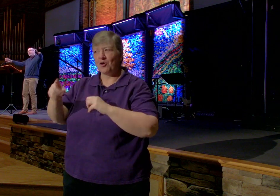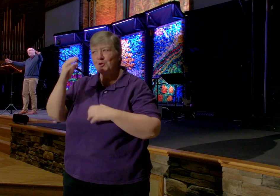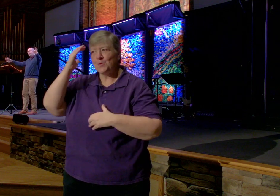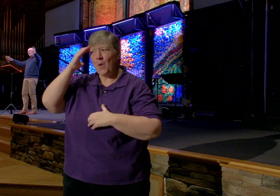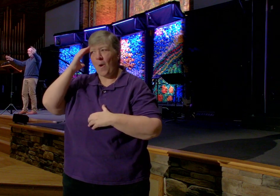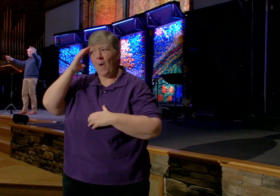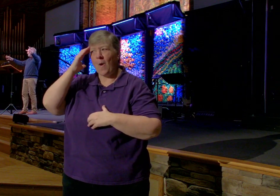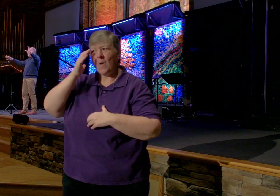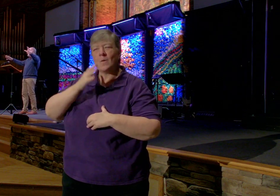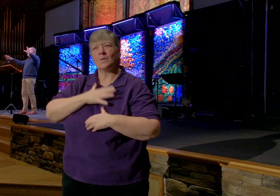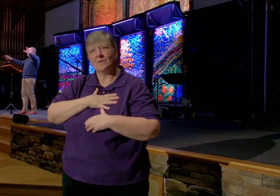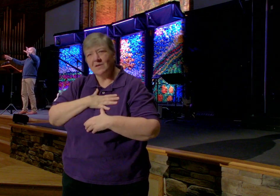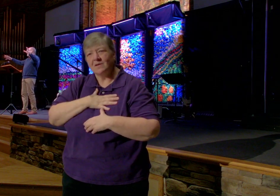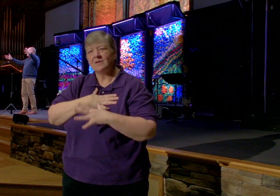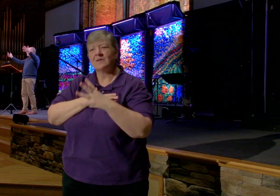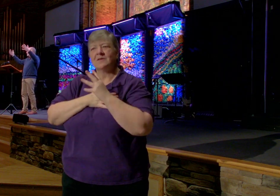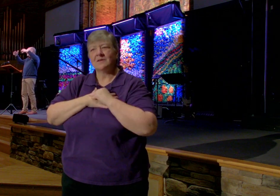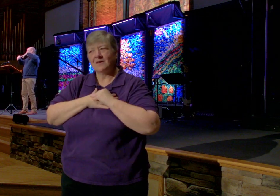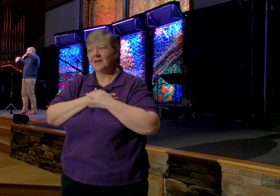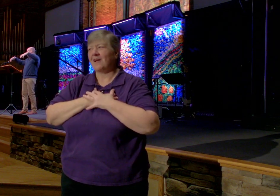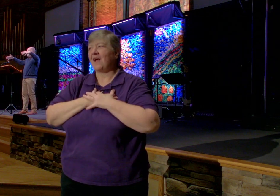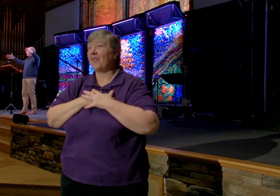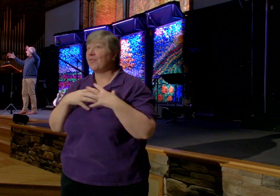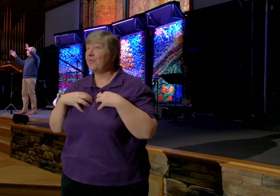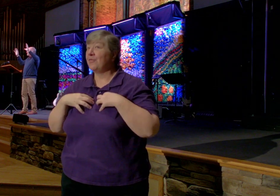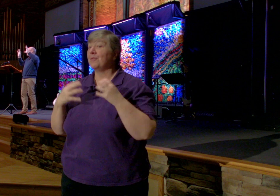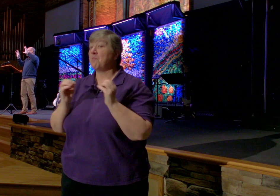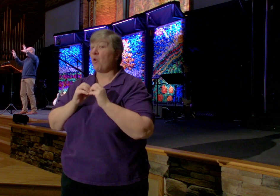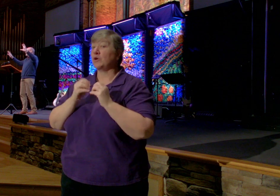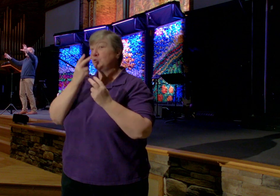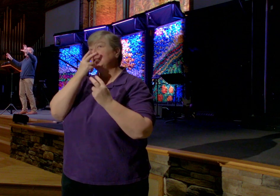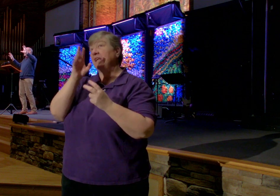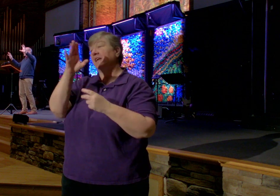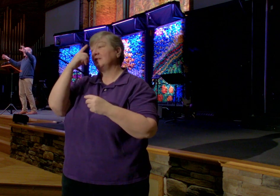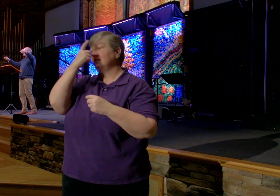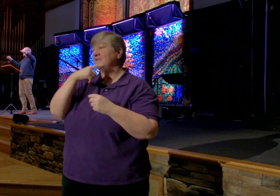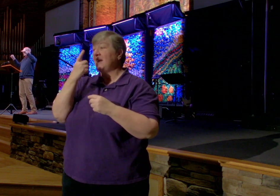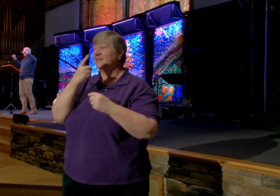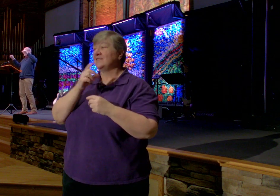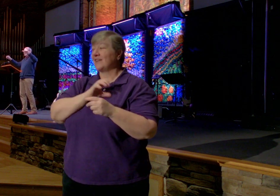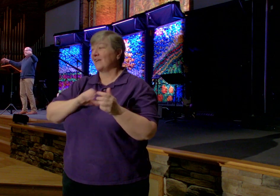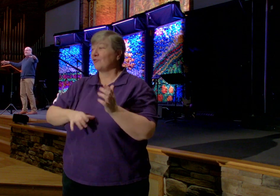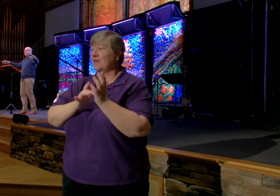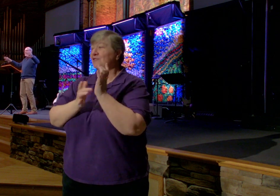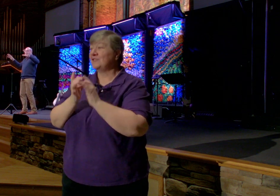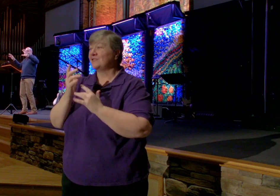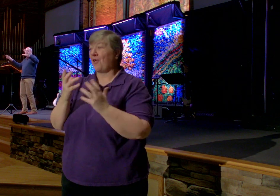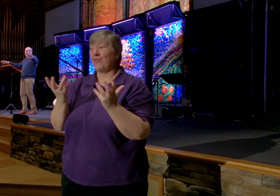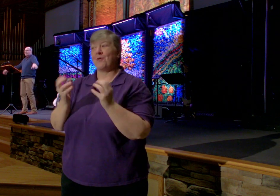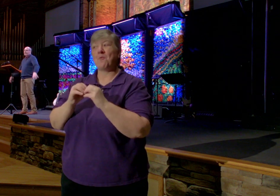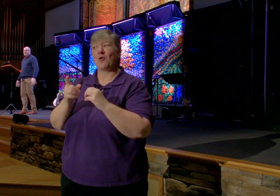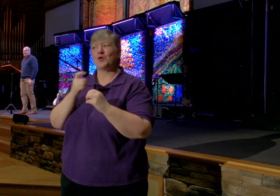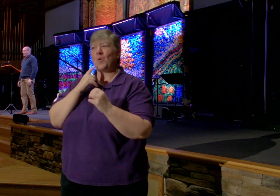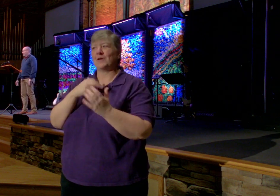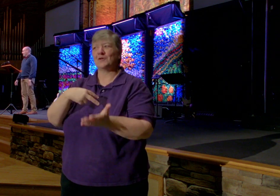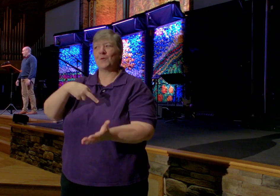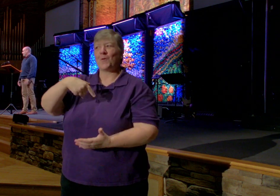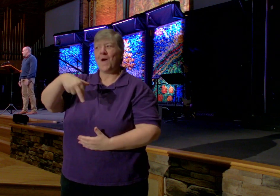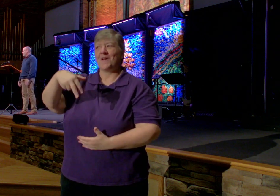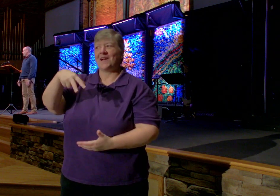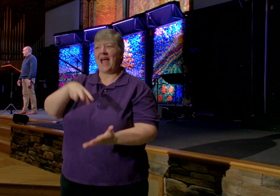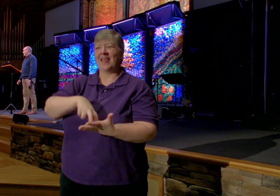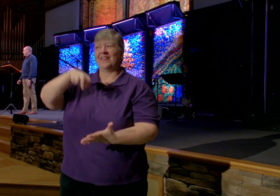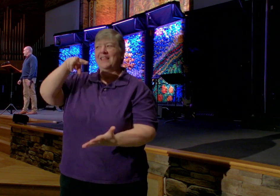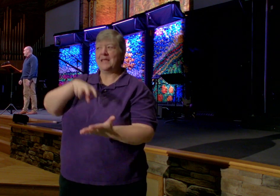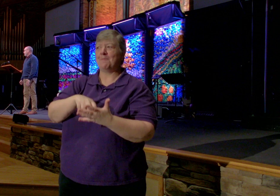that, and the more you see his face, so in Christ Jesus, the more you're going to want to walk and leap and praise